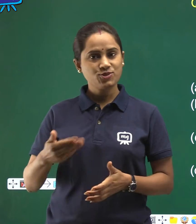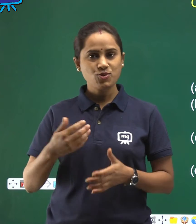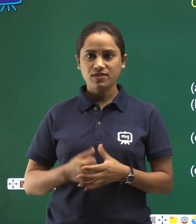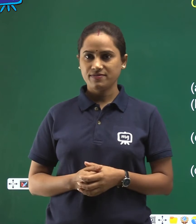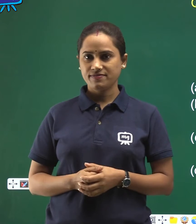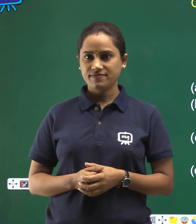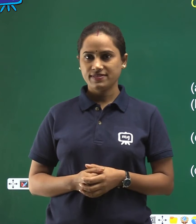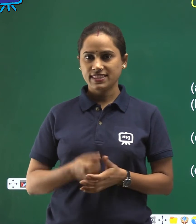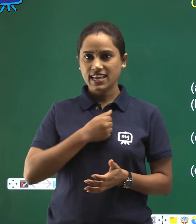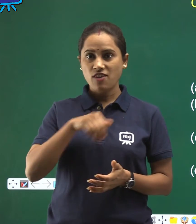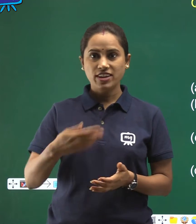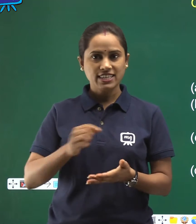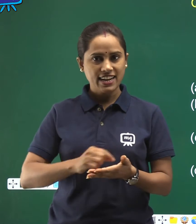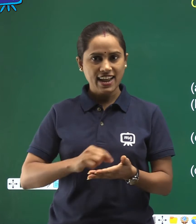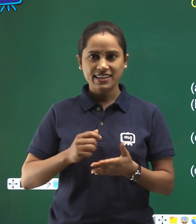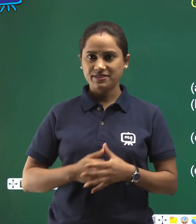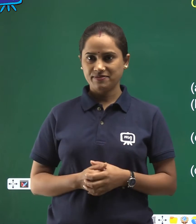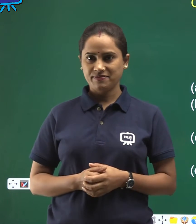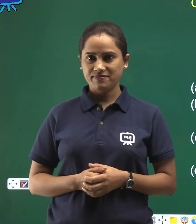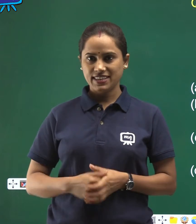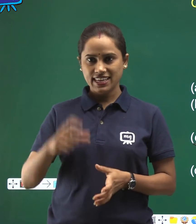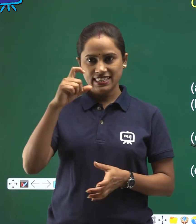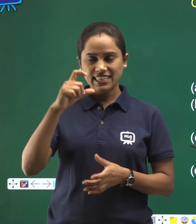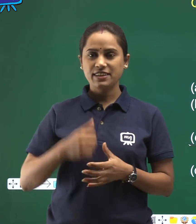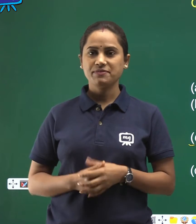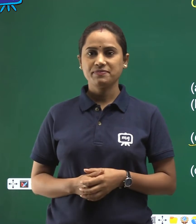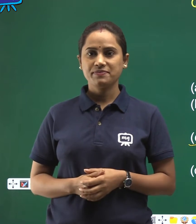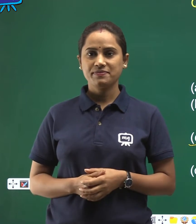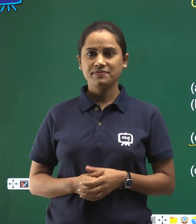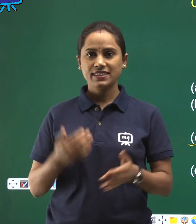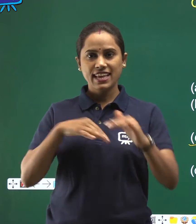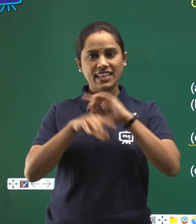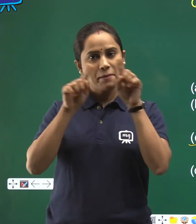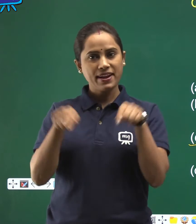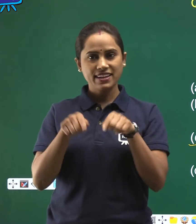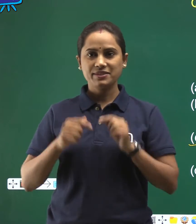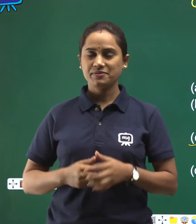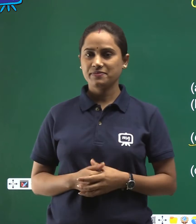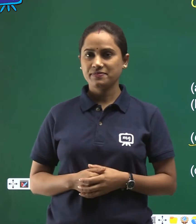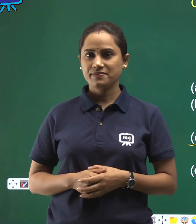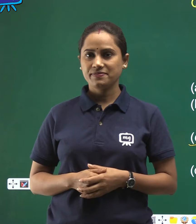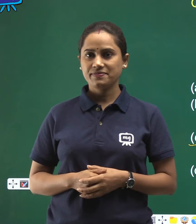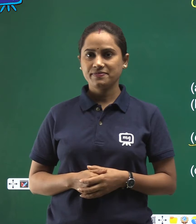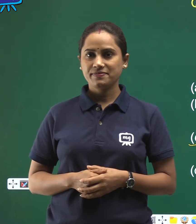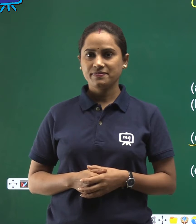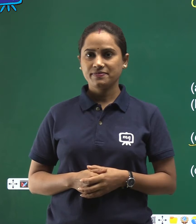So, we shall write C in the bracket.